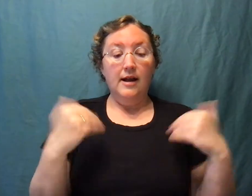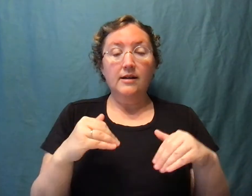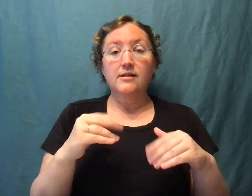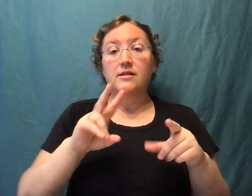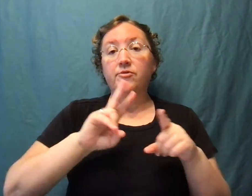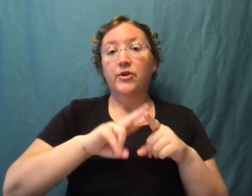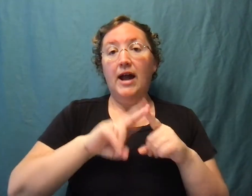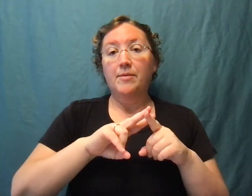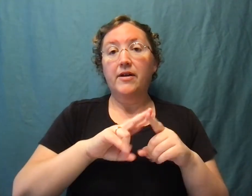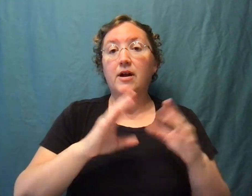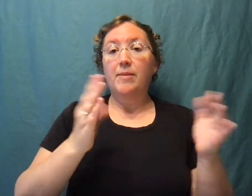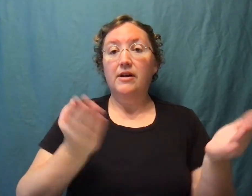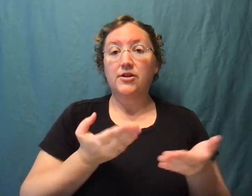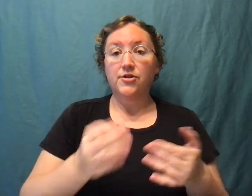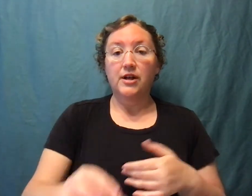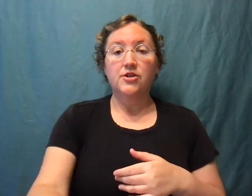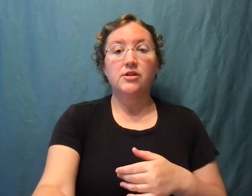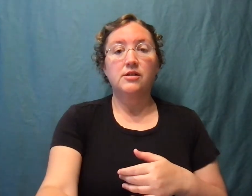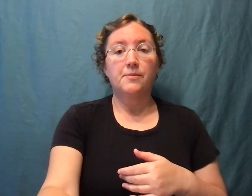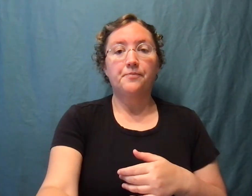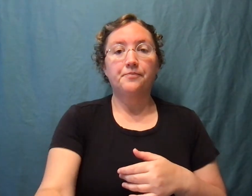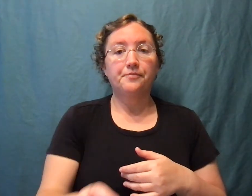Next, some vocabulary about introductions.